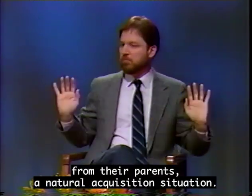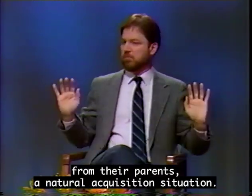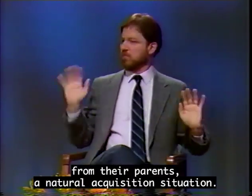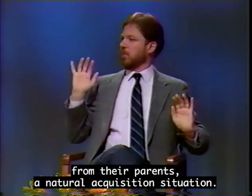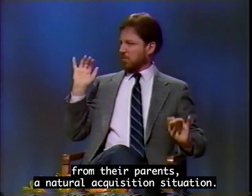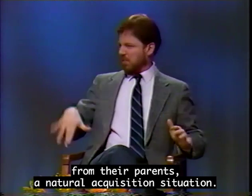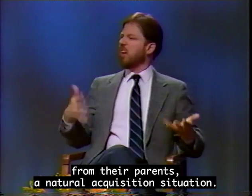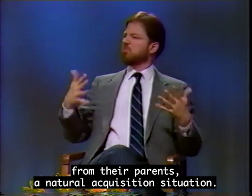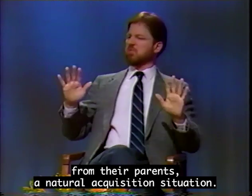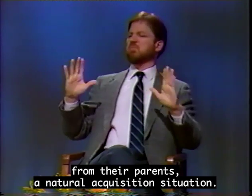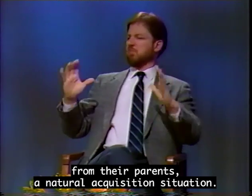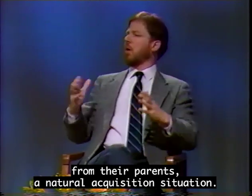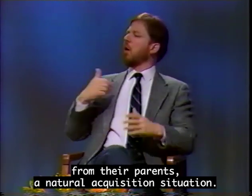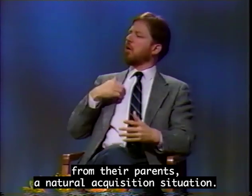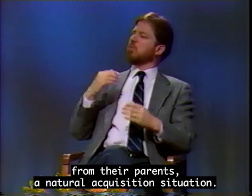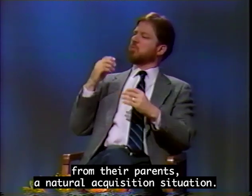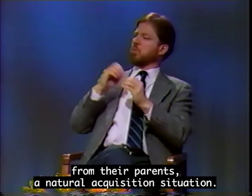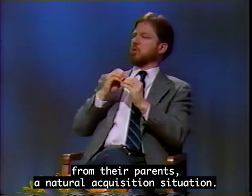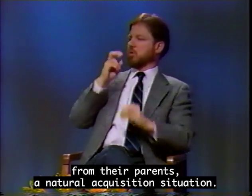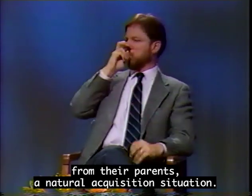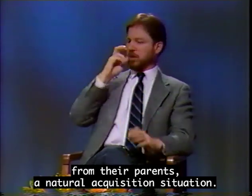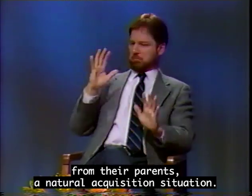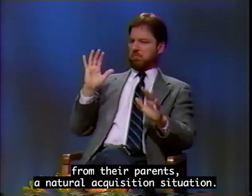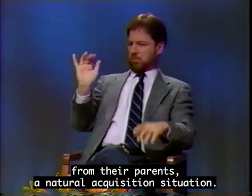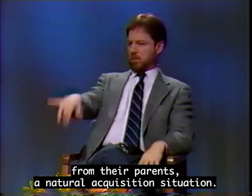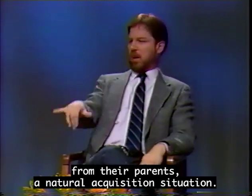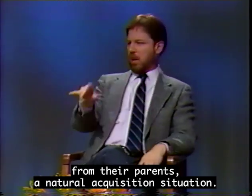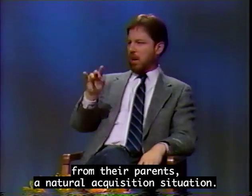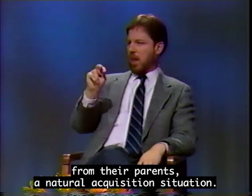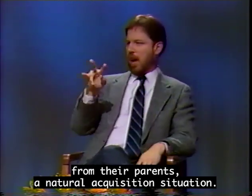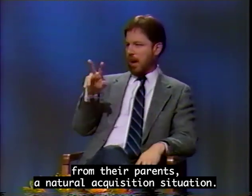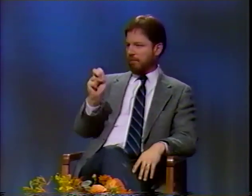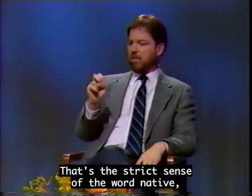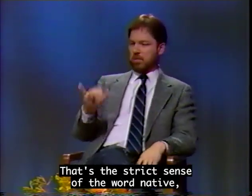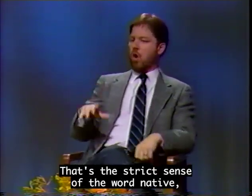from their parents, a natural acquisition situation. That's